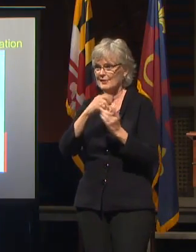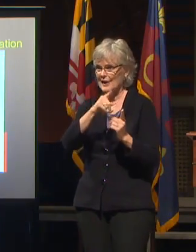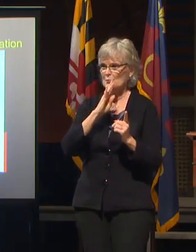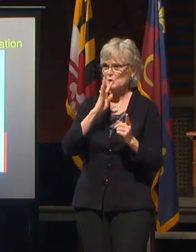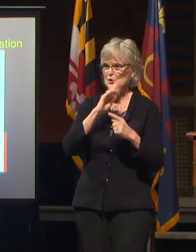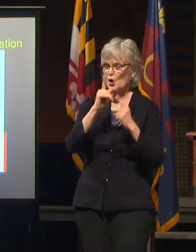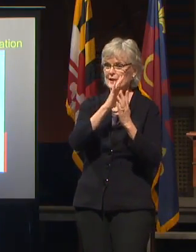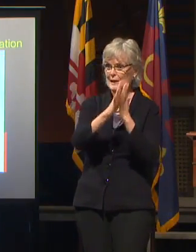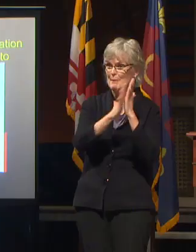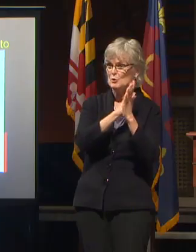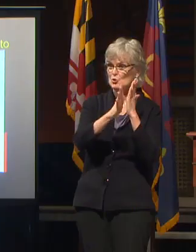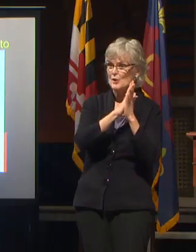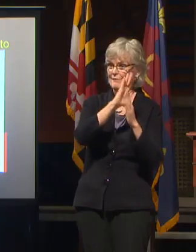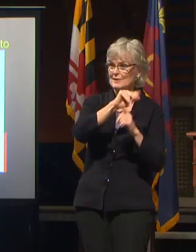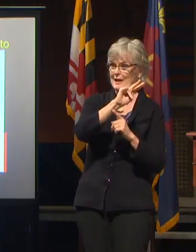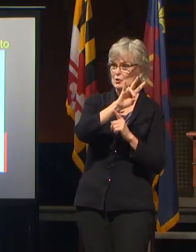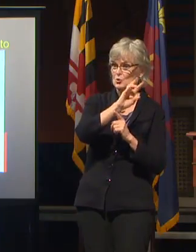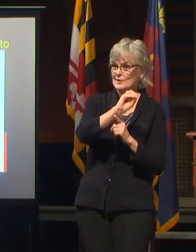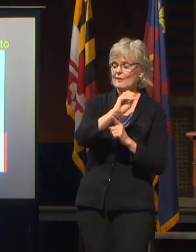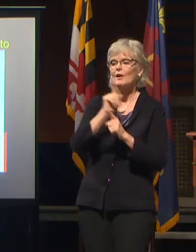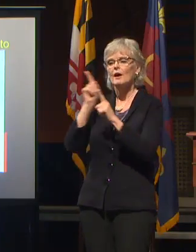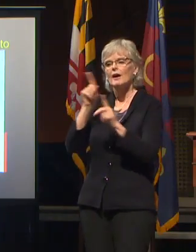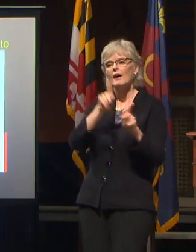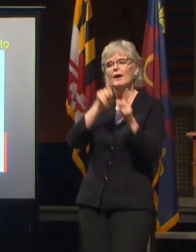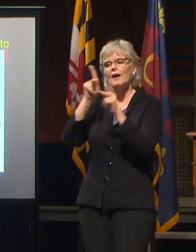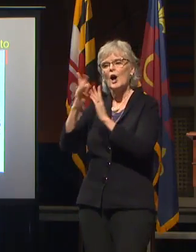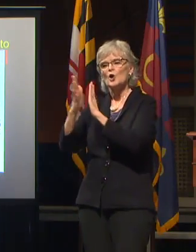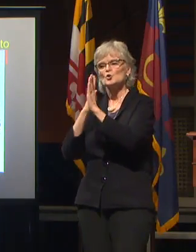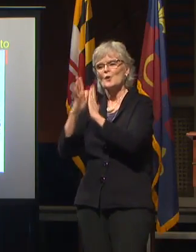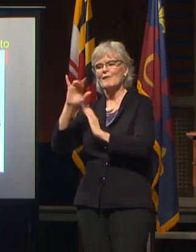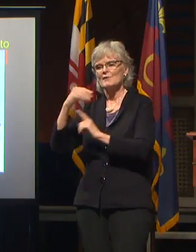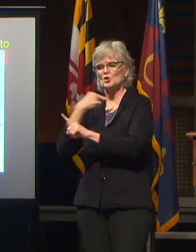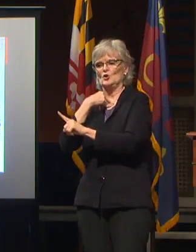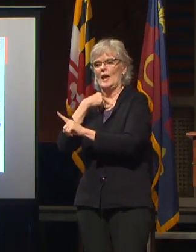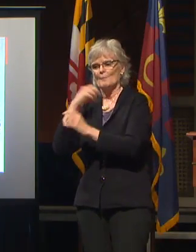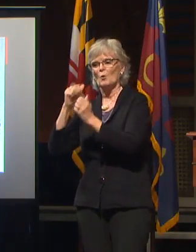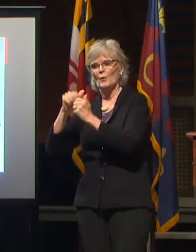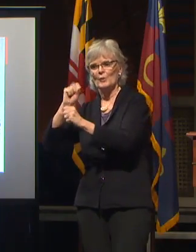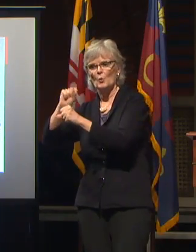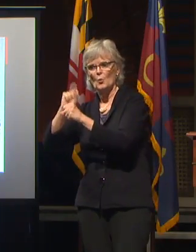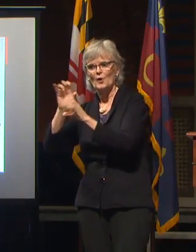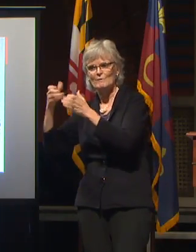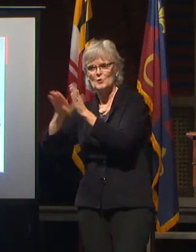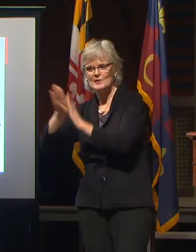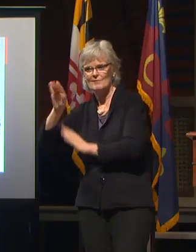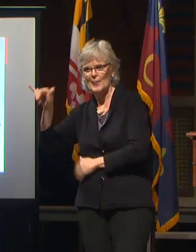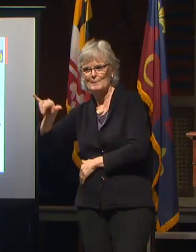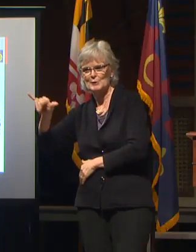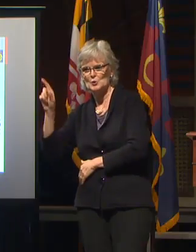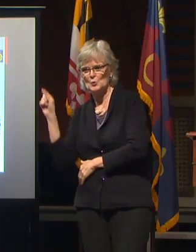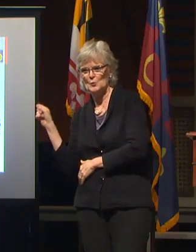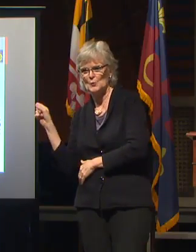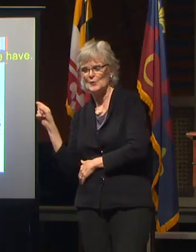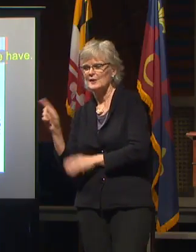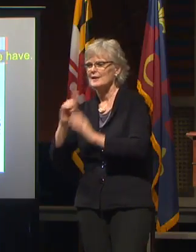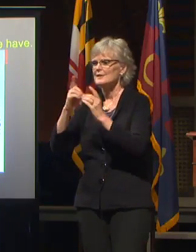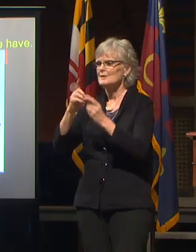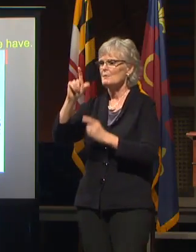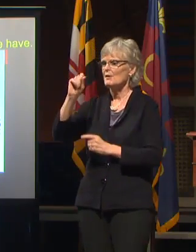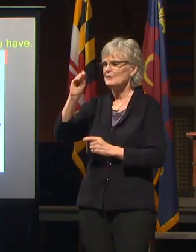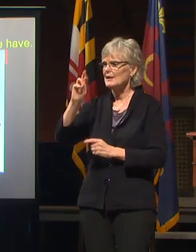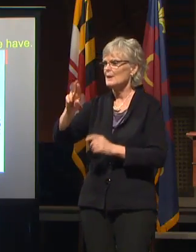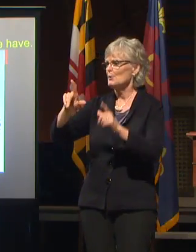you a traffic jam when it comes to workforce development. And this is what we have. So at the Department of Labor